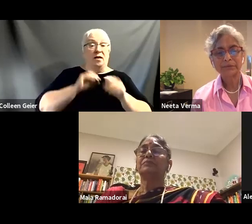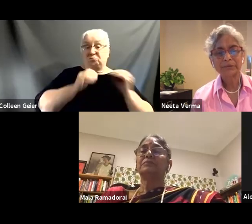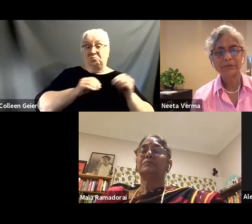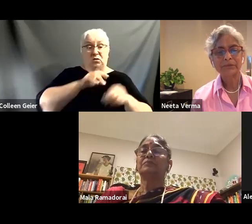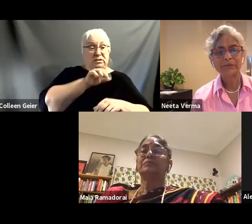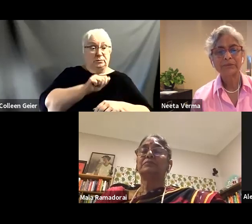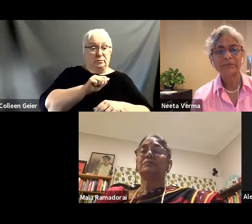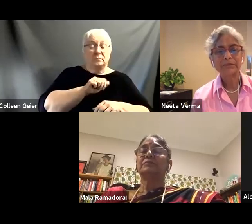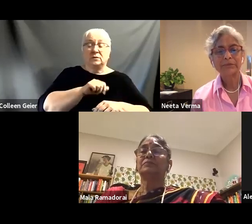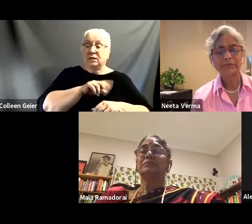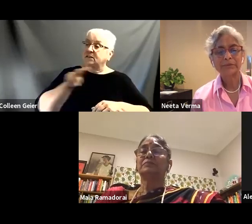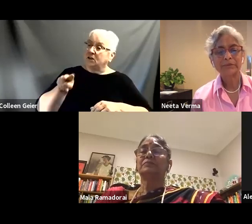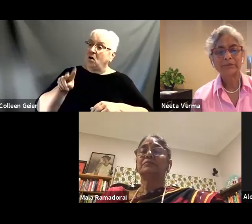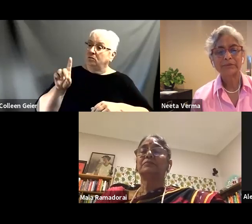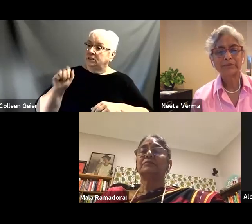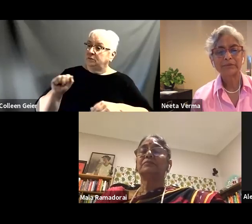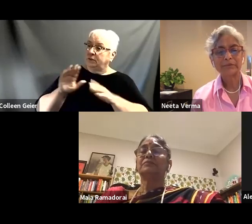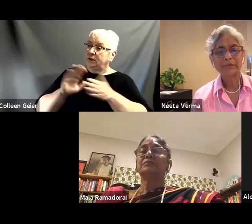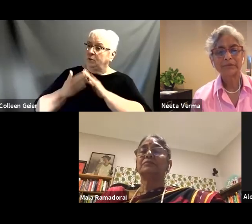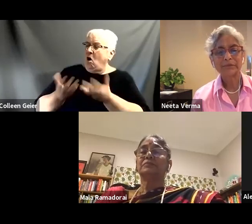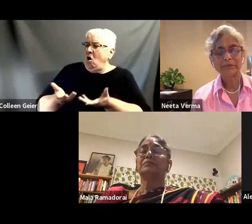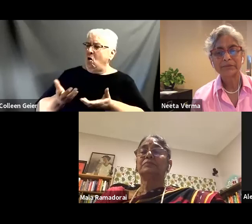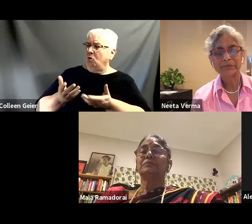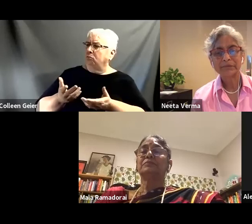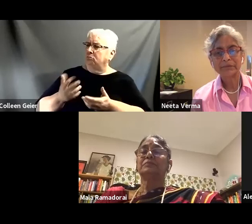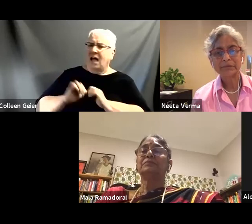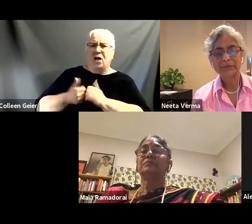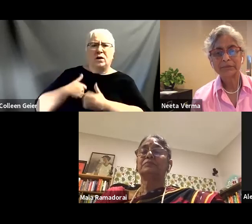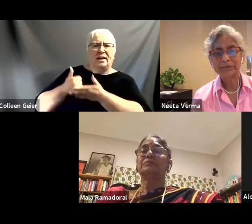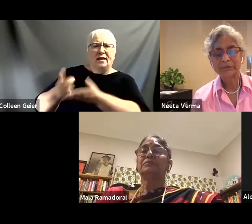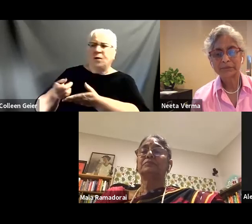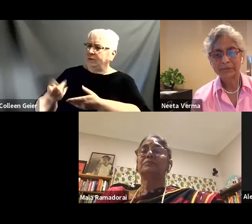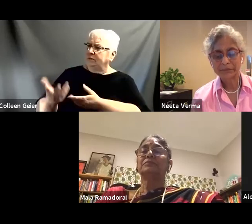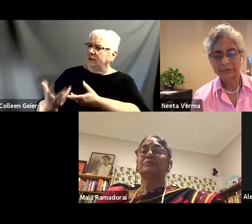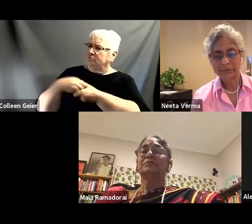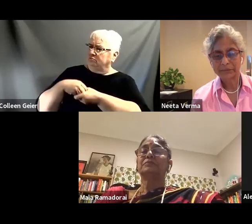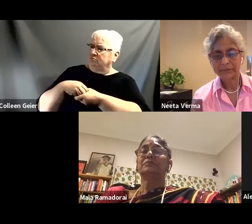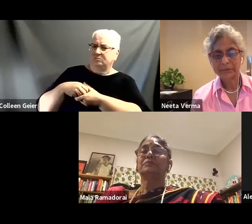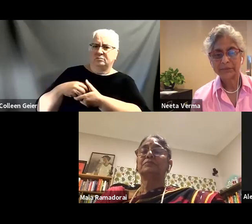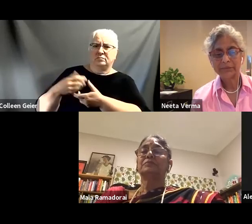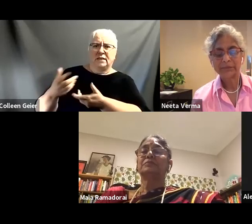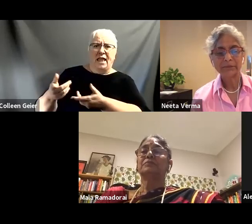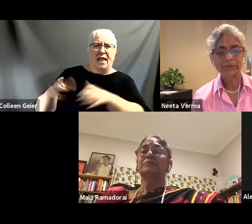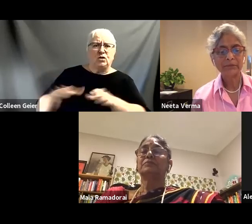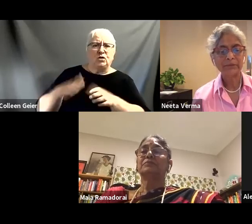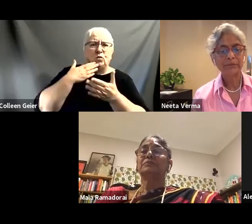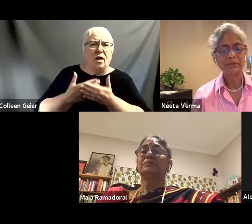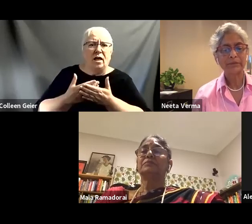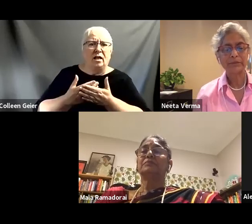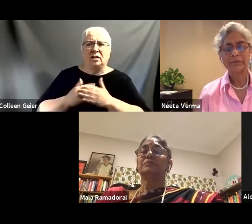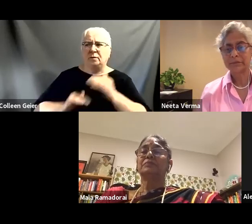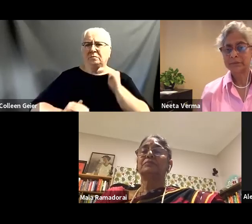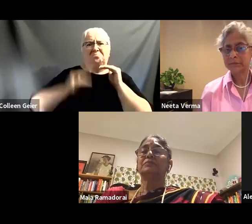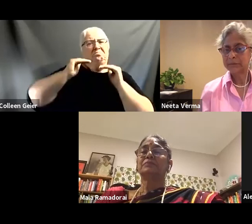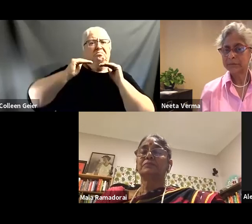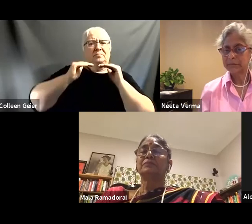disability community and say, how can I help this community out so that they can continue to thrive and have as much equality